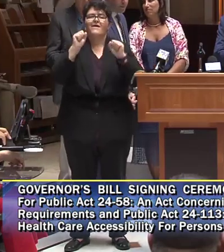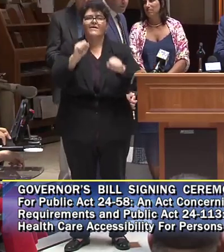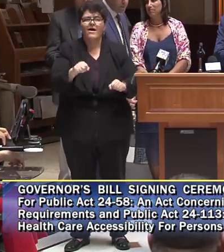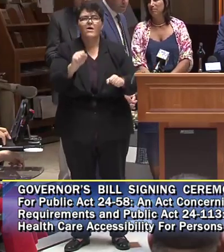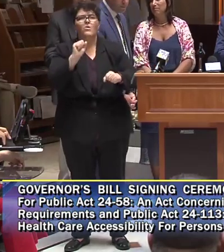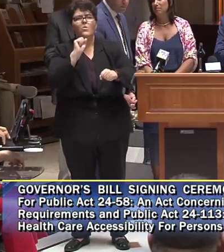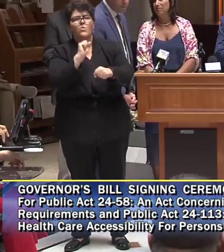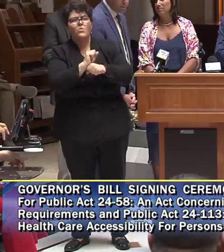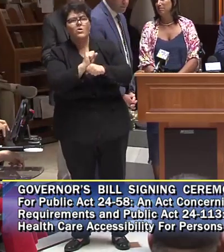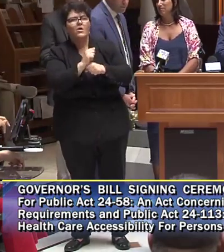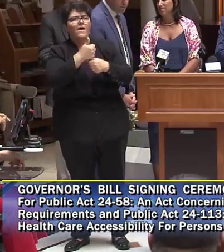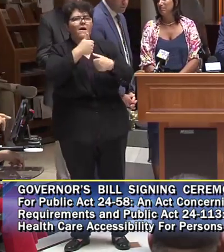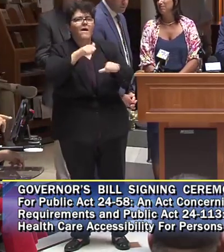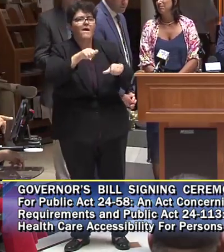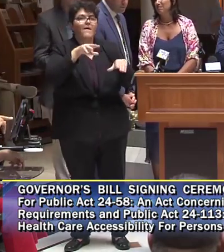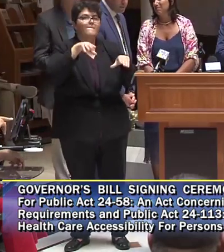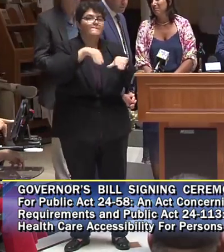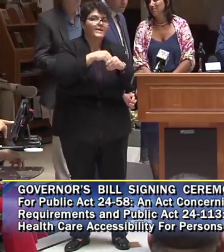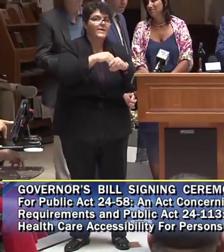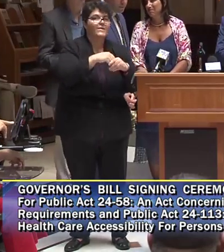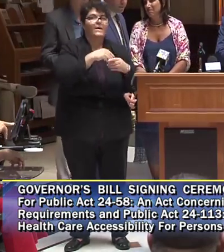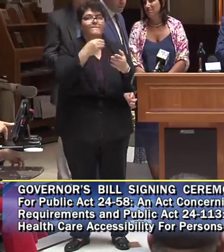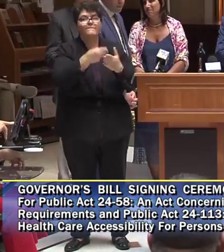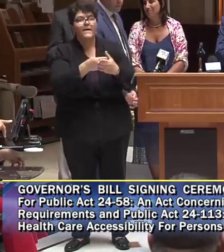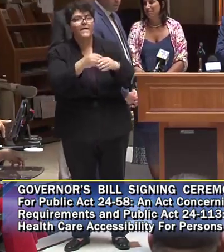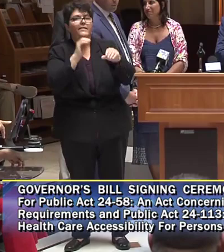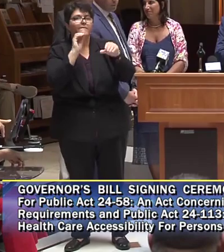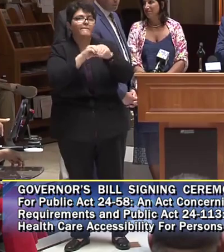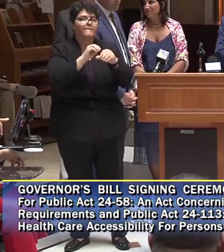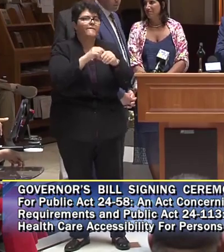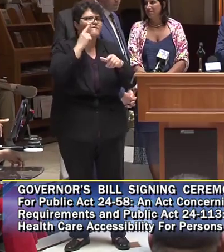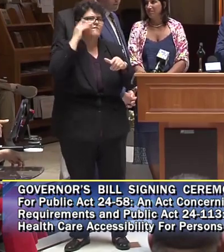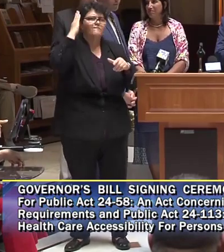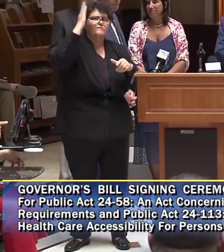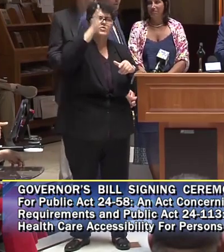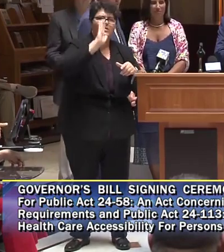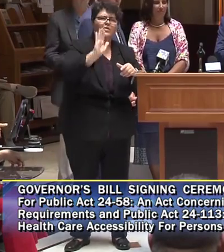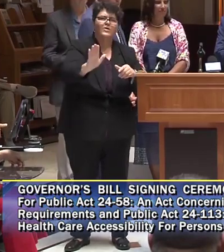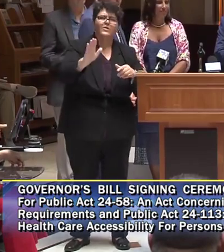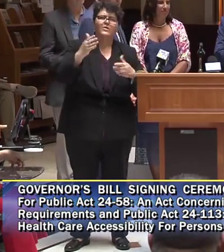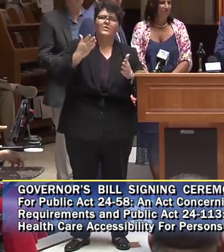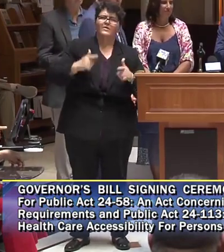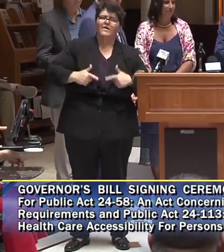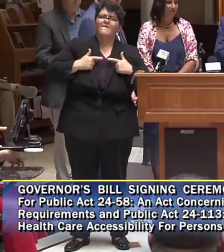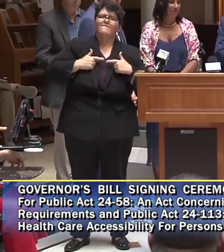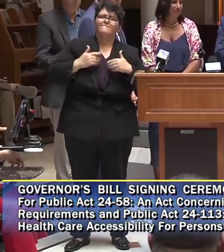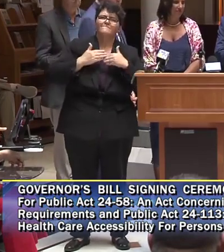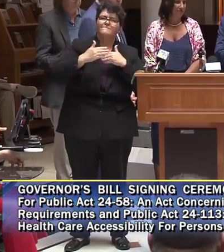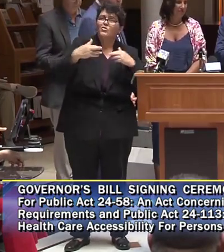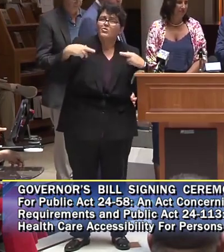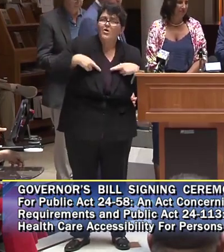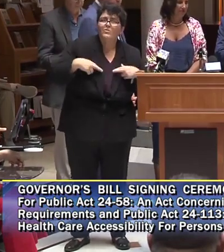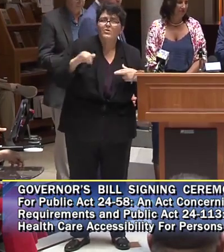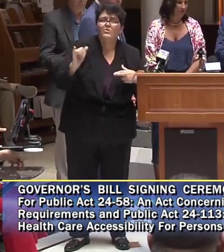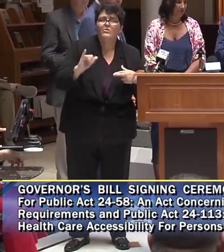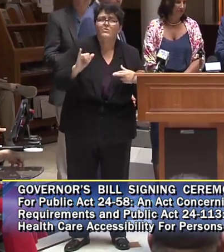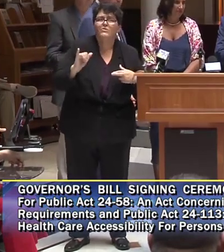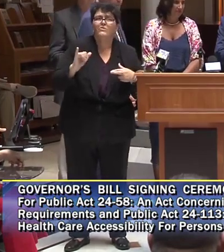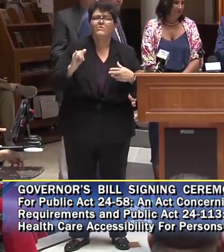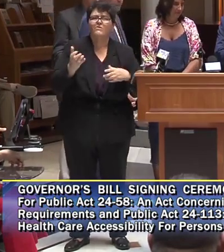for our family's future, for emergencies, and for retirement without being ultimately forced into